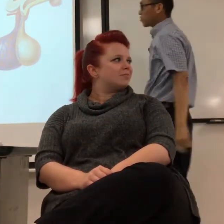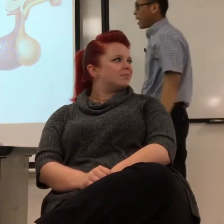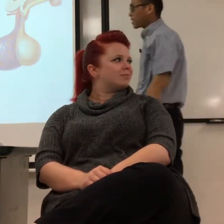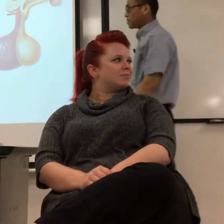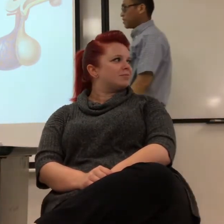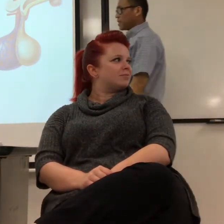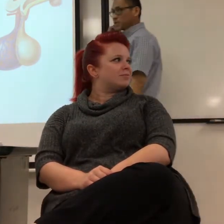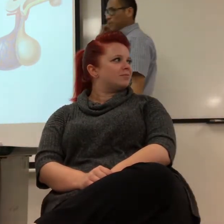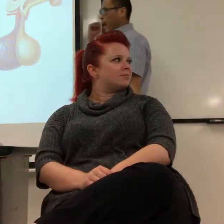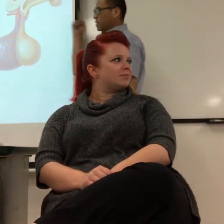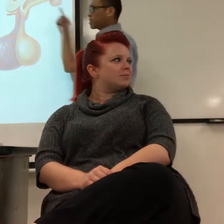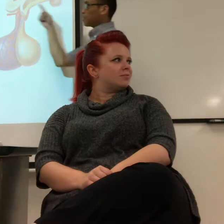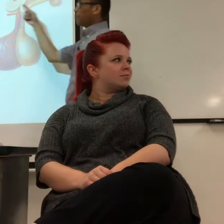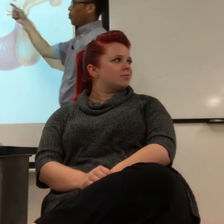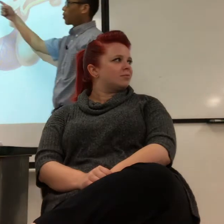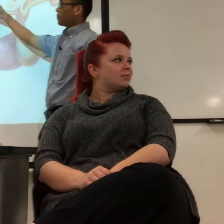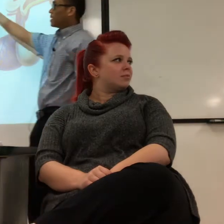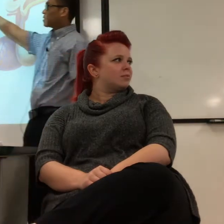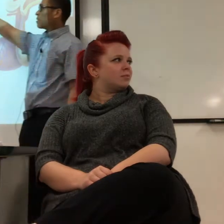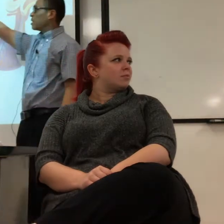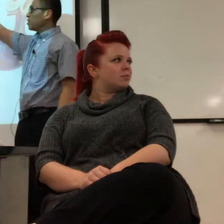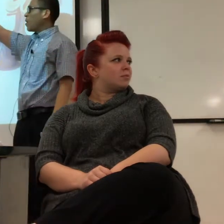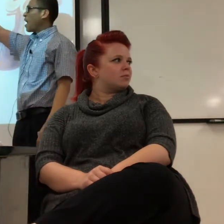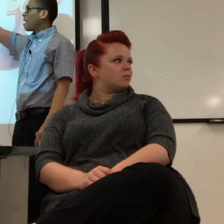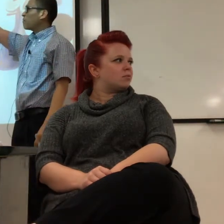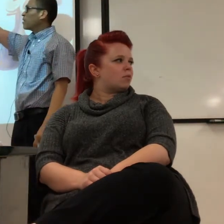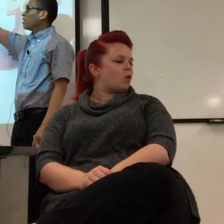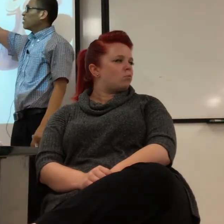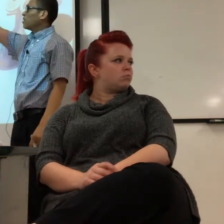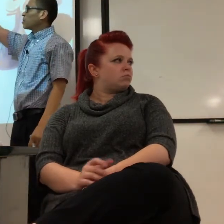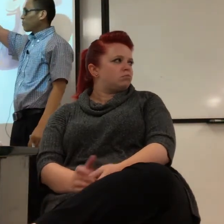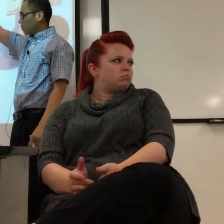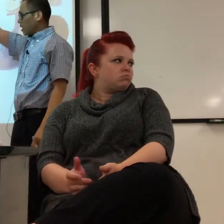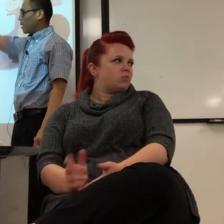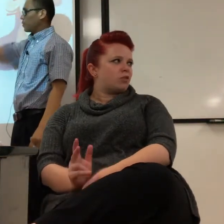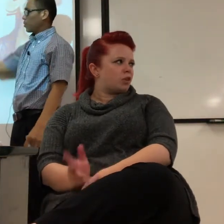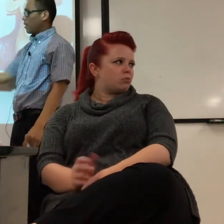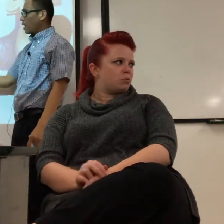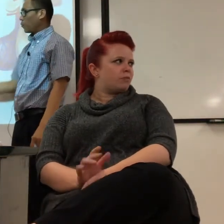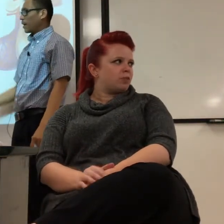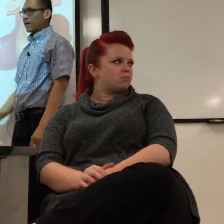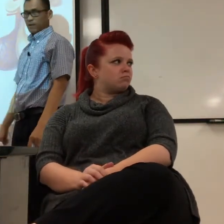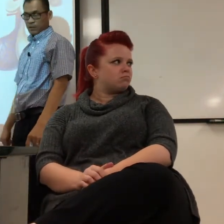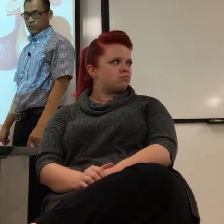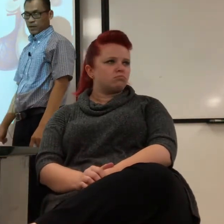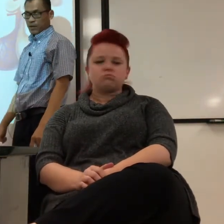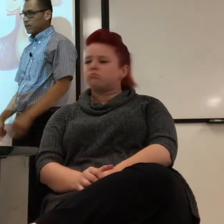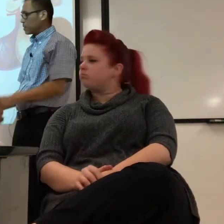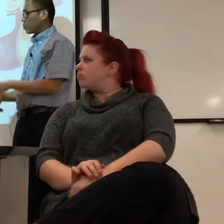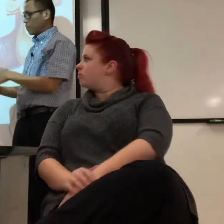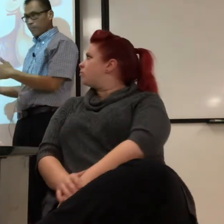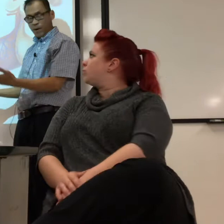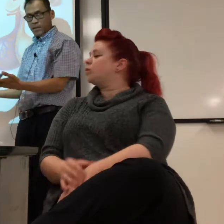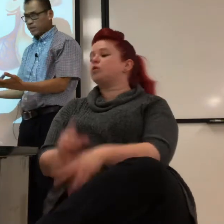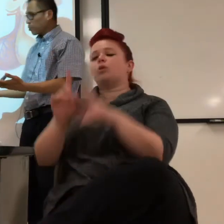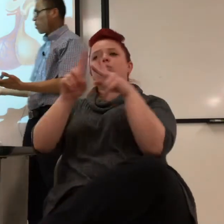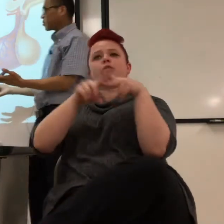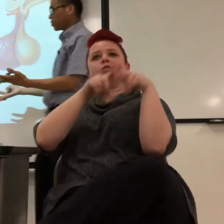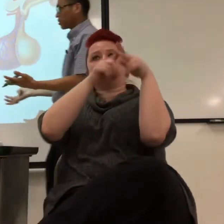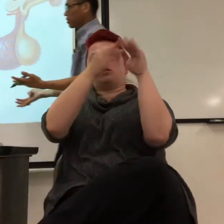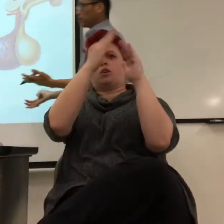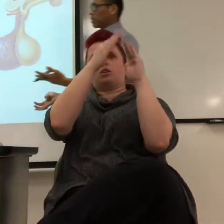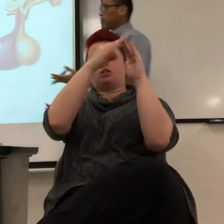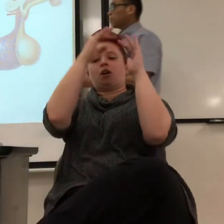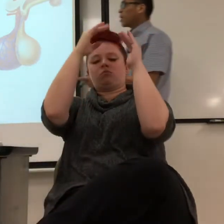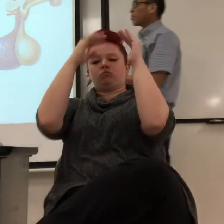These endocrine axes, I just put axis on the board. Basically, you start from the top and you go down the way I have it illustrated. And so memorize the